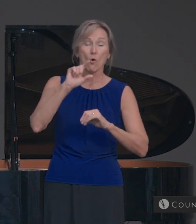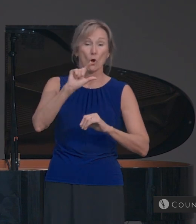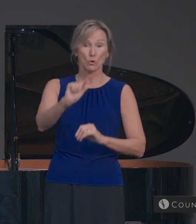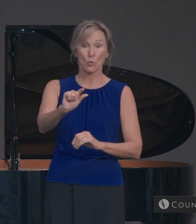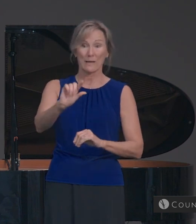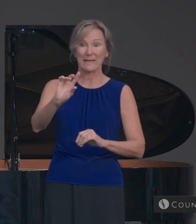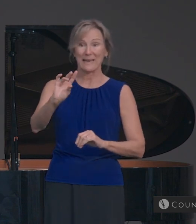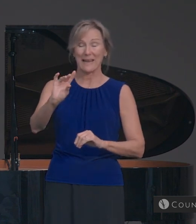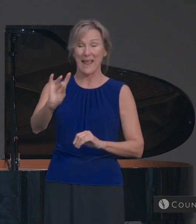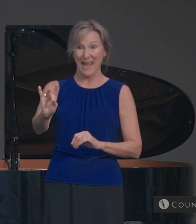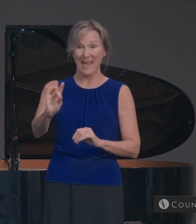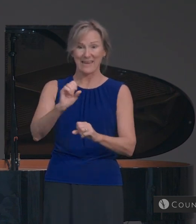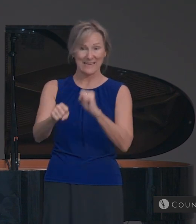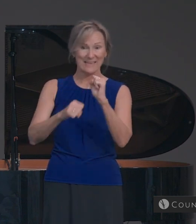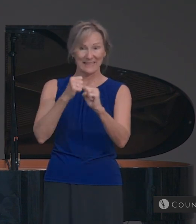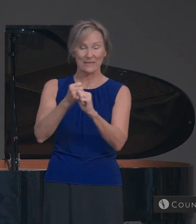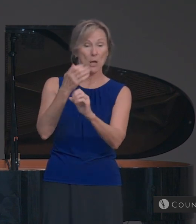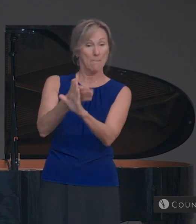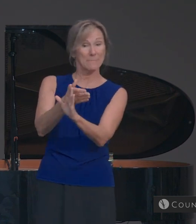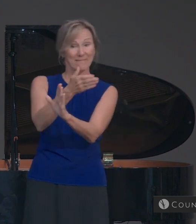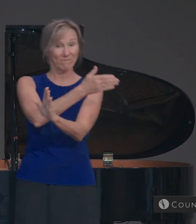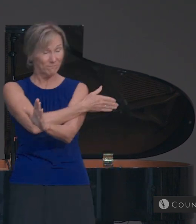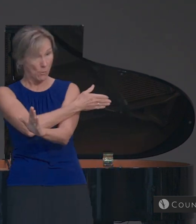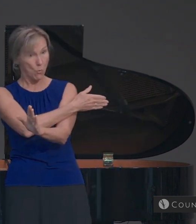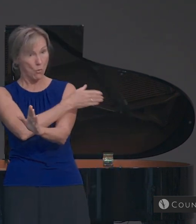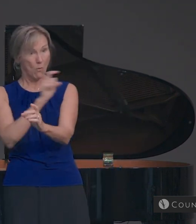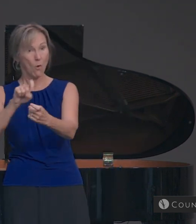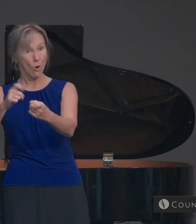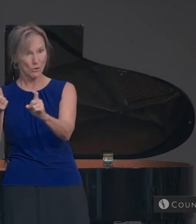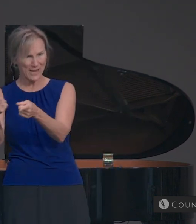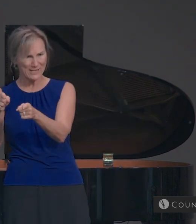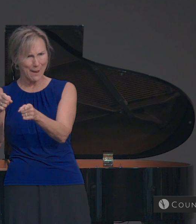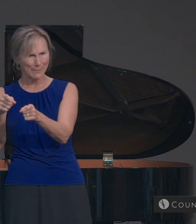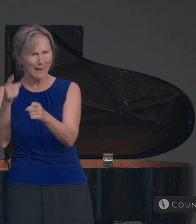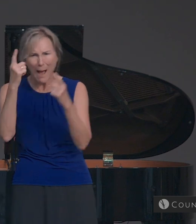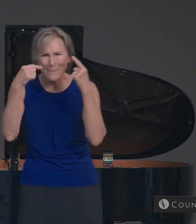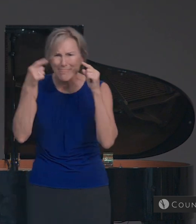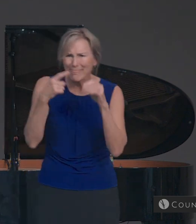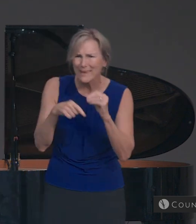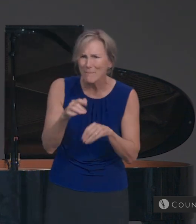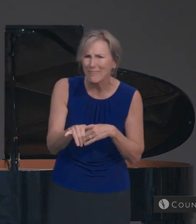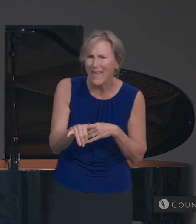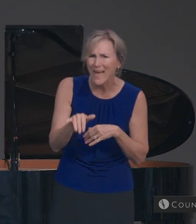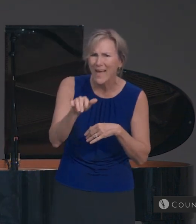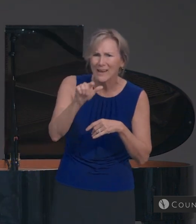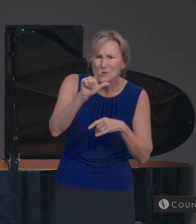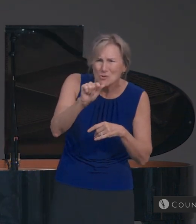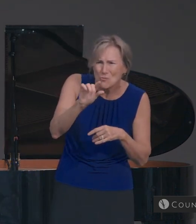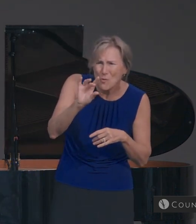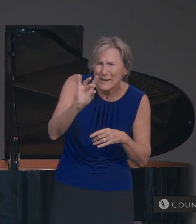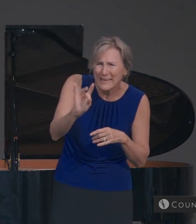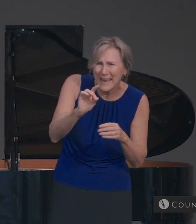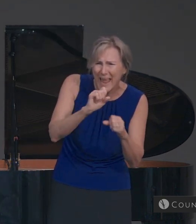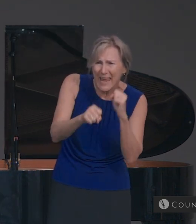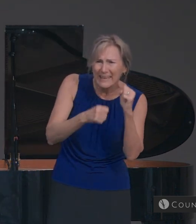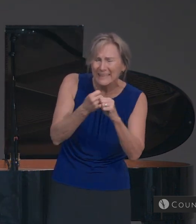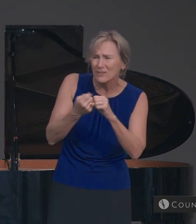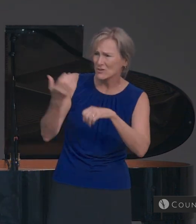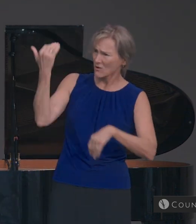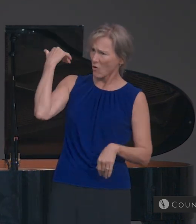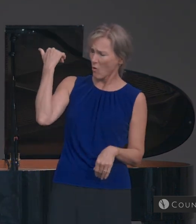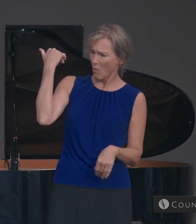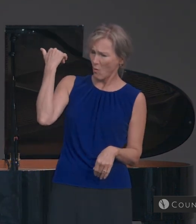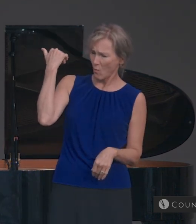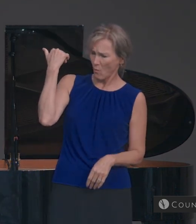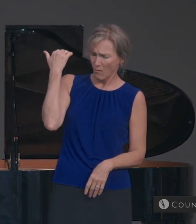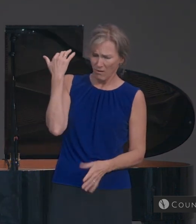But he didn't give up. Think about 28 years. 28 years ago, when you